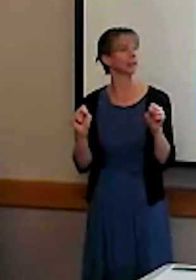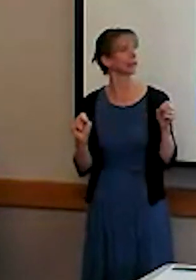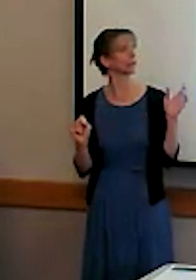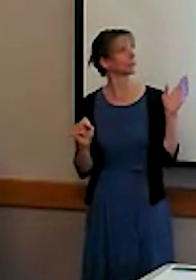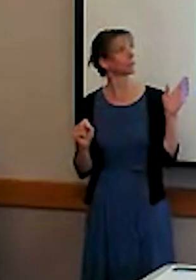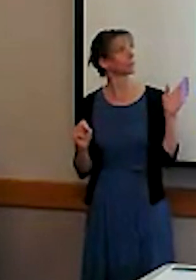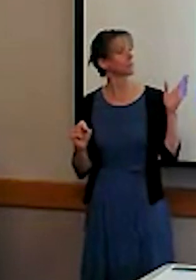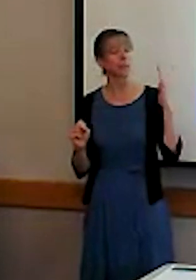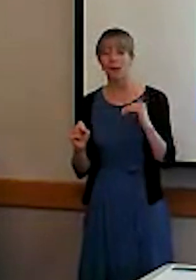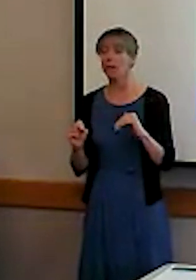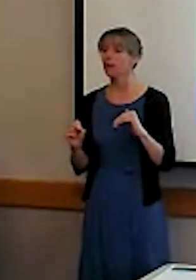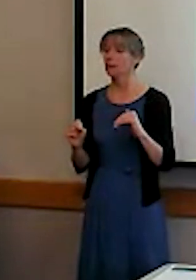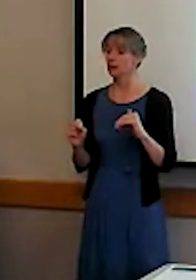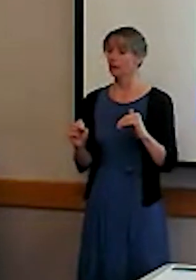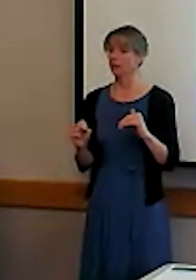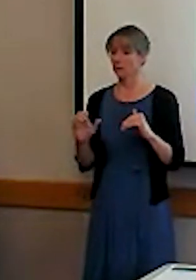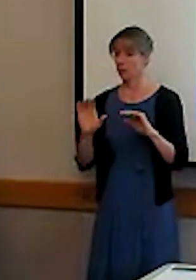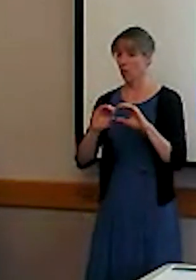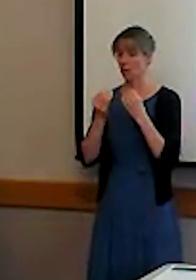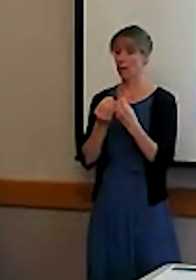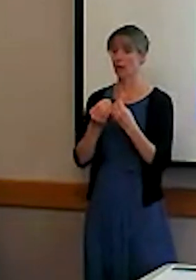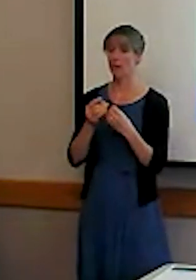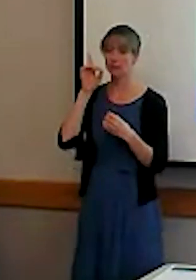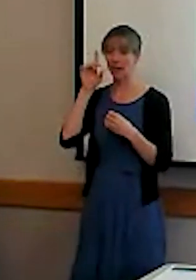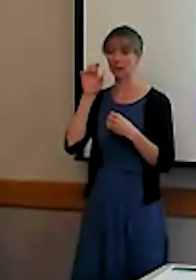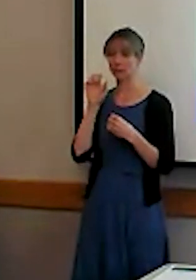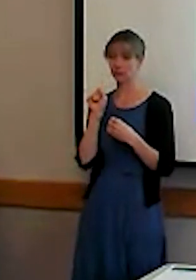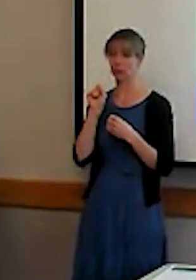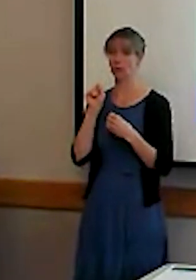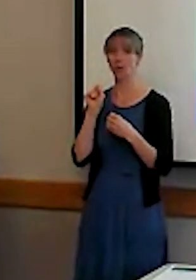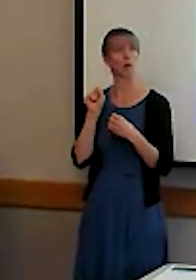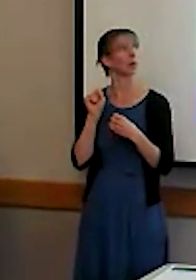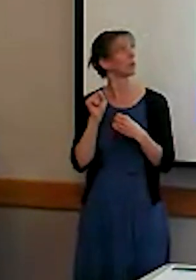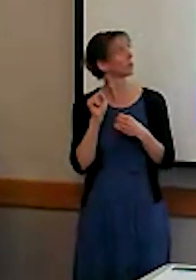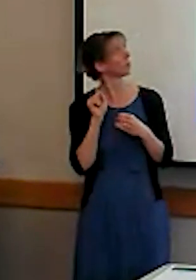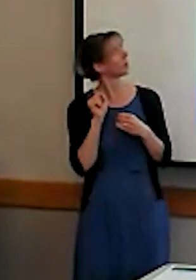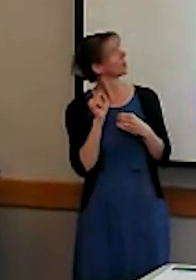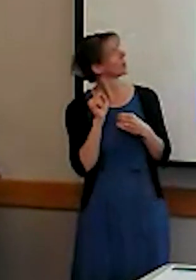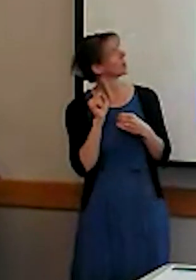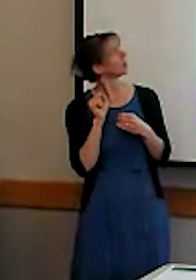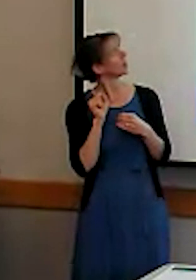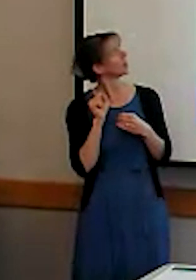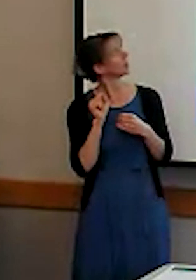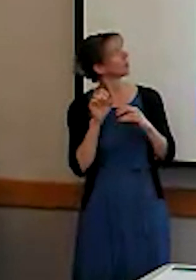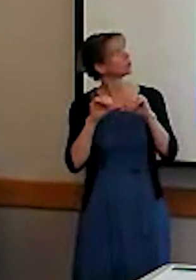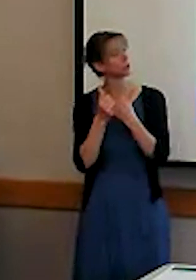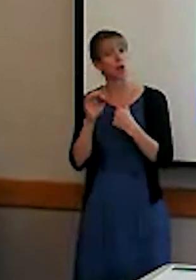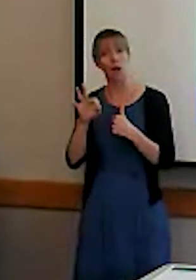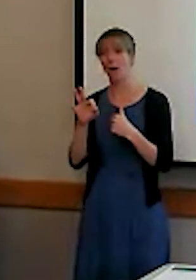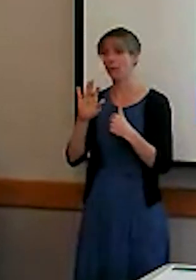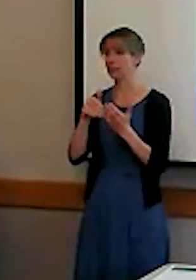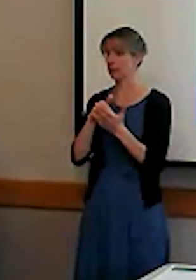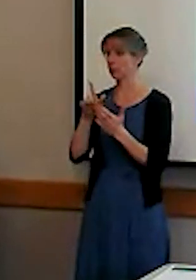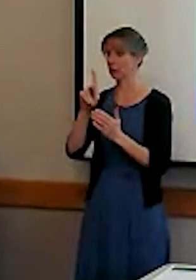The organization is called Down Syndrome Association of Central Kentucky. So that's how I partnered up with them. And then that's also